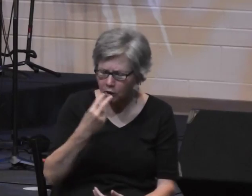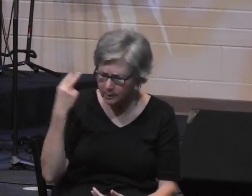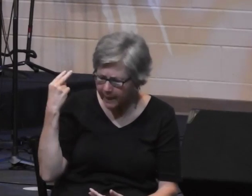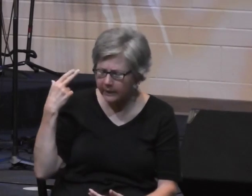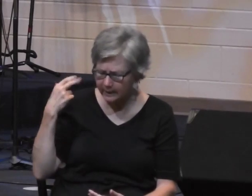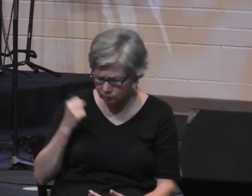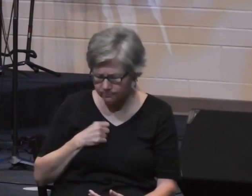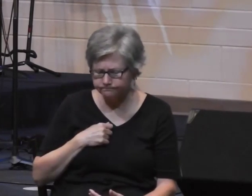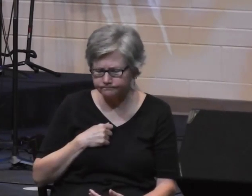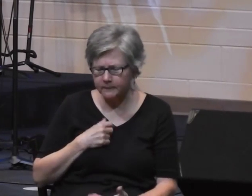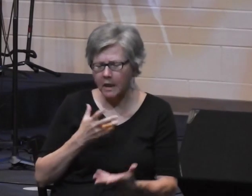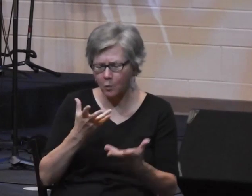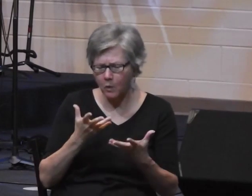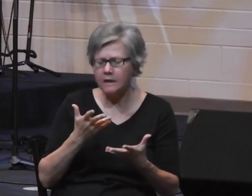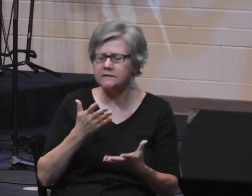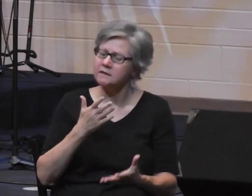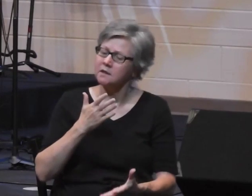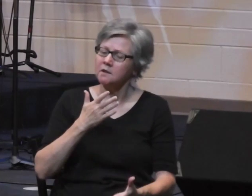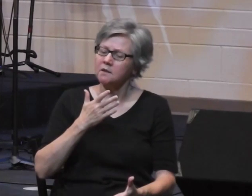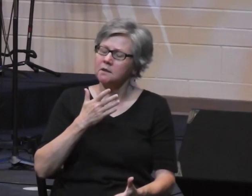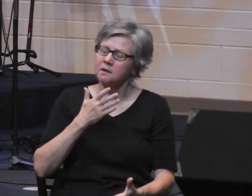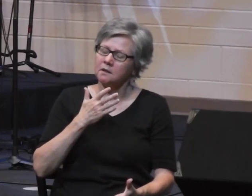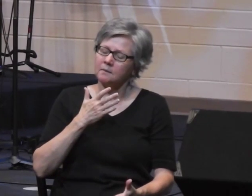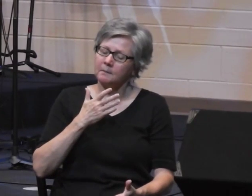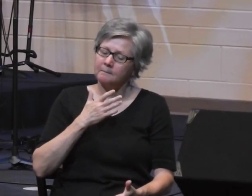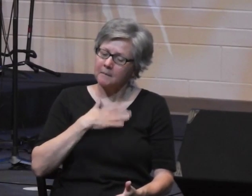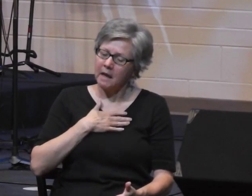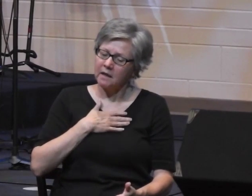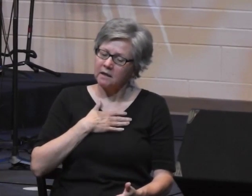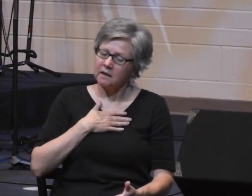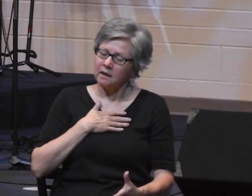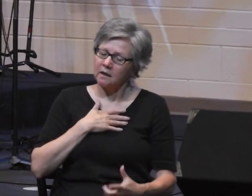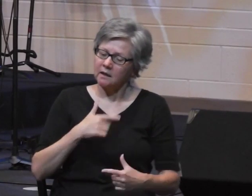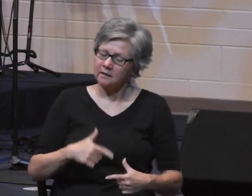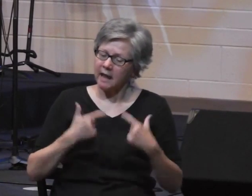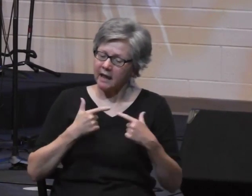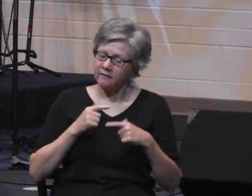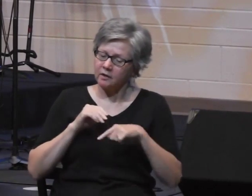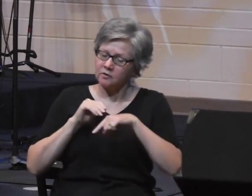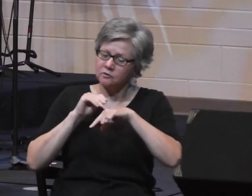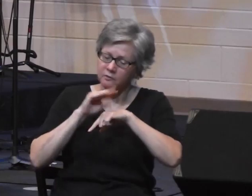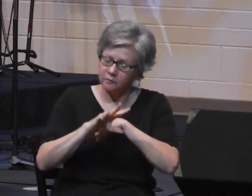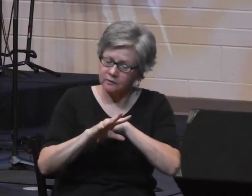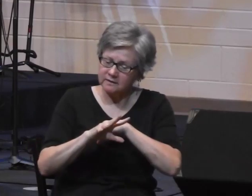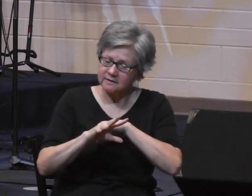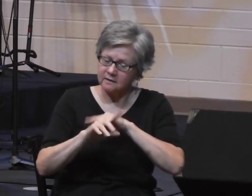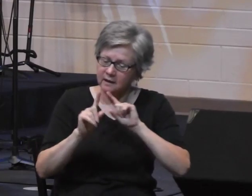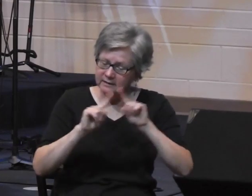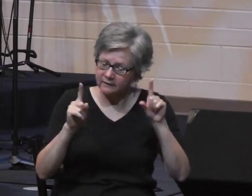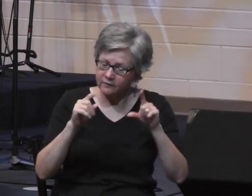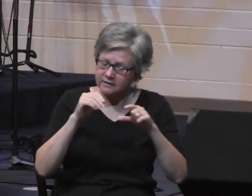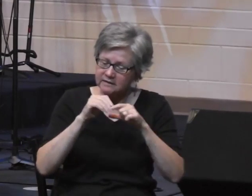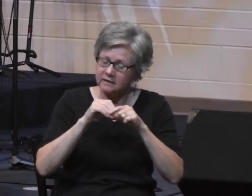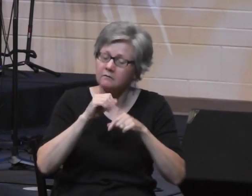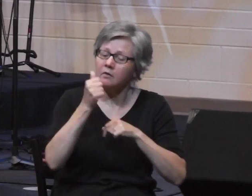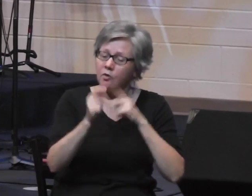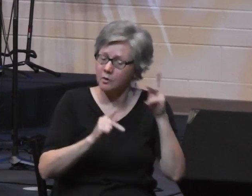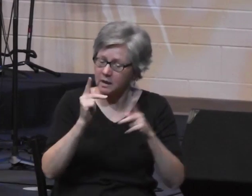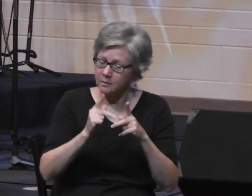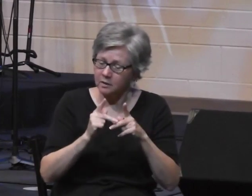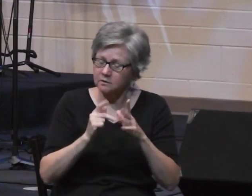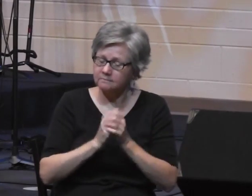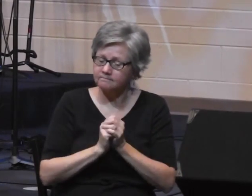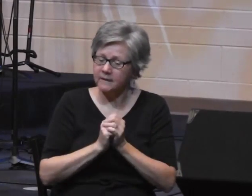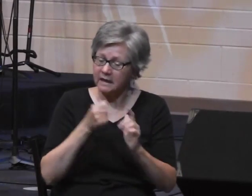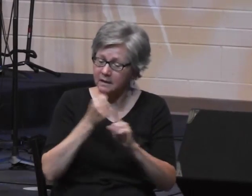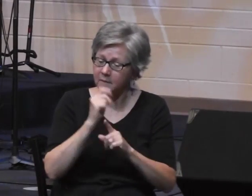and I want my life to make a difference, like my math teacher, Christy Haytack Gross, Brian's sister,